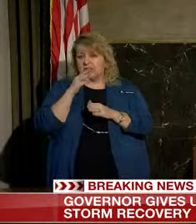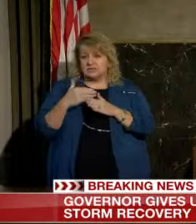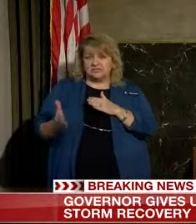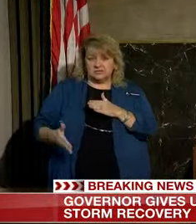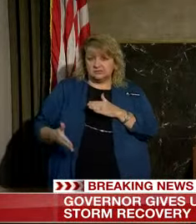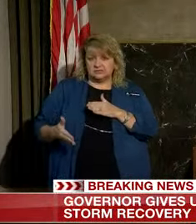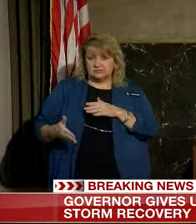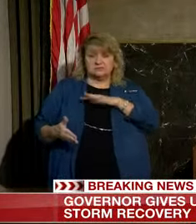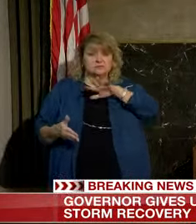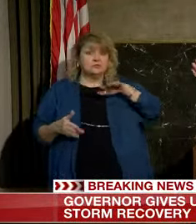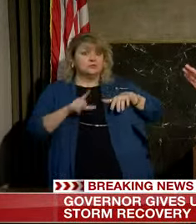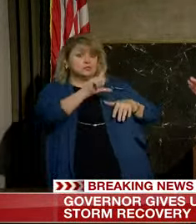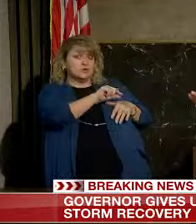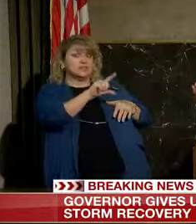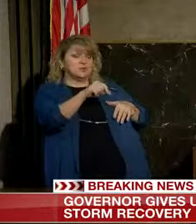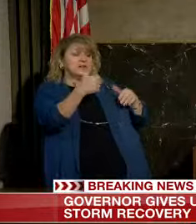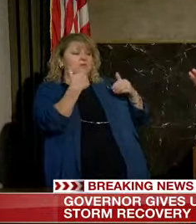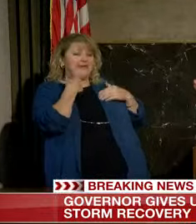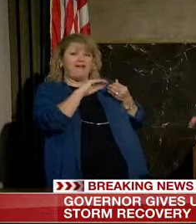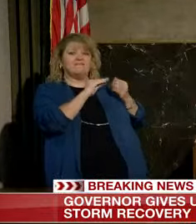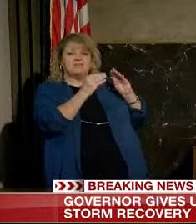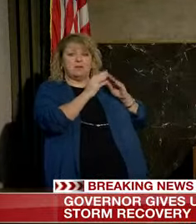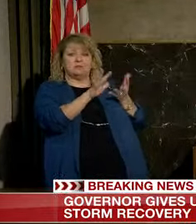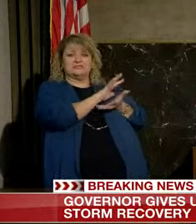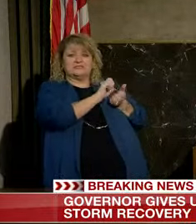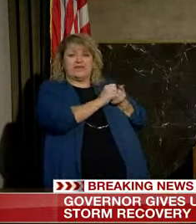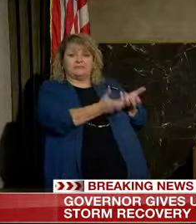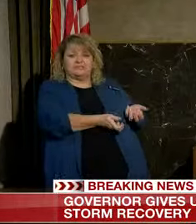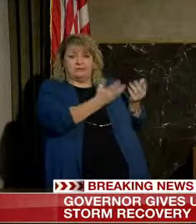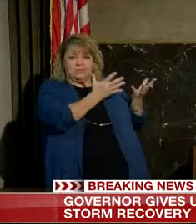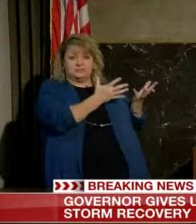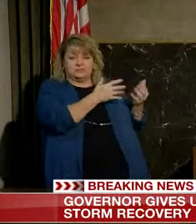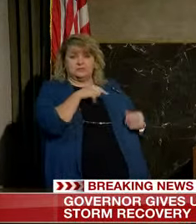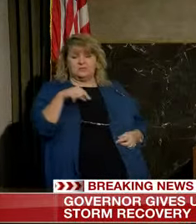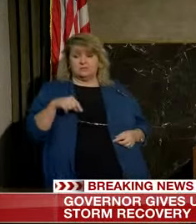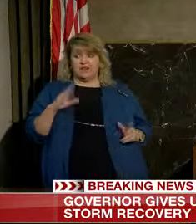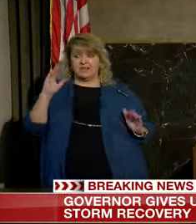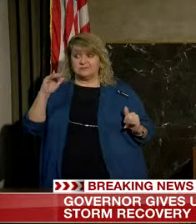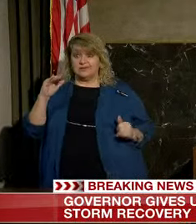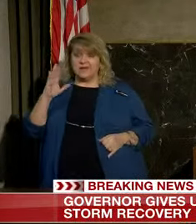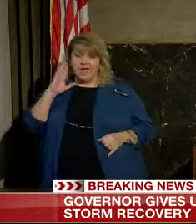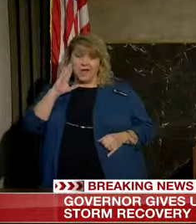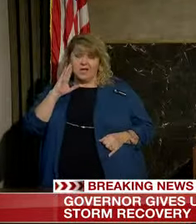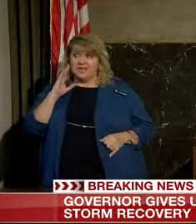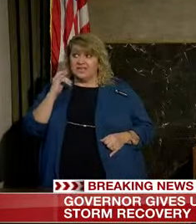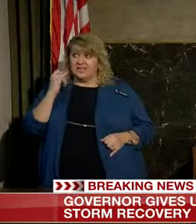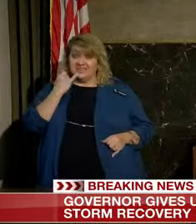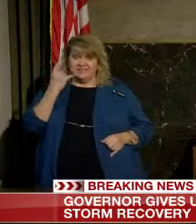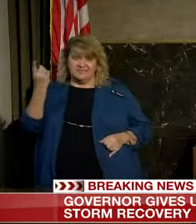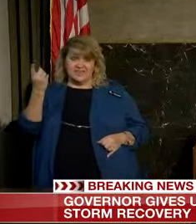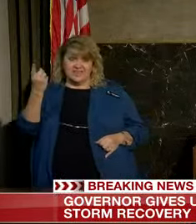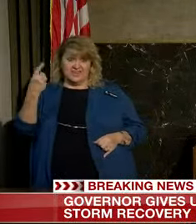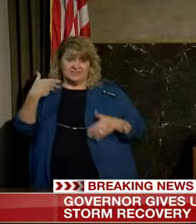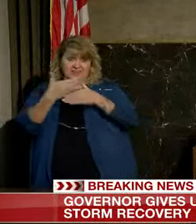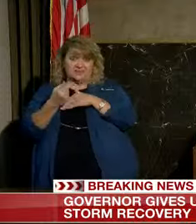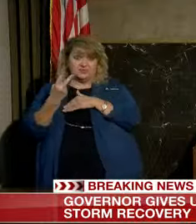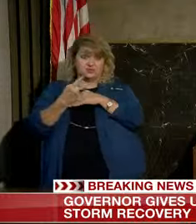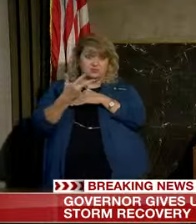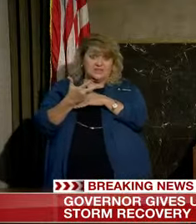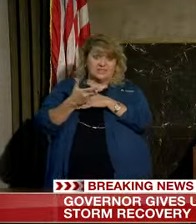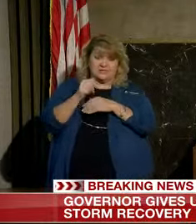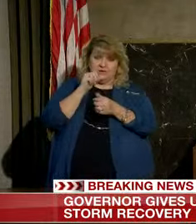refined. But I expect and will be extremely disappointed if in the next few days we don't have an